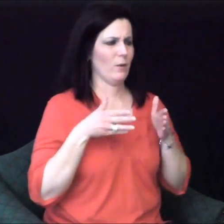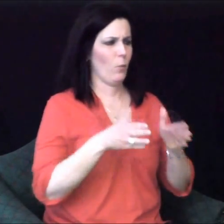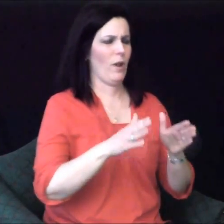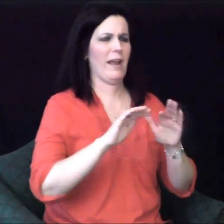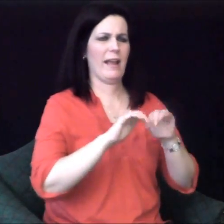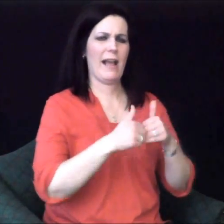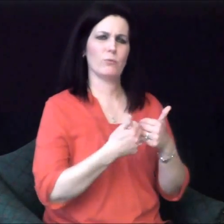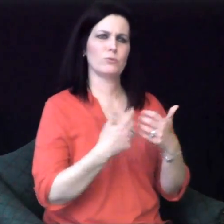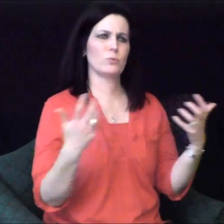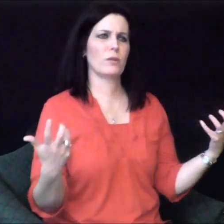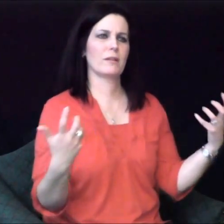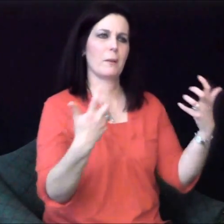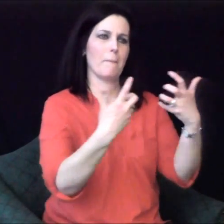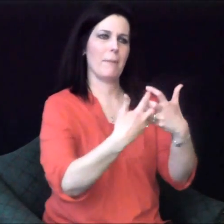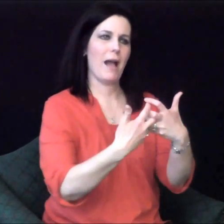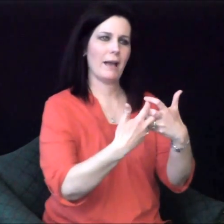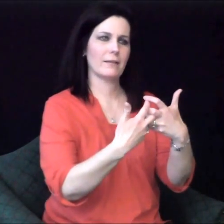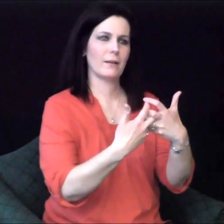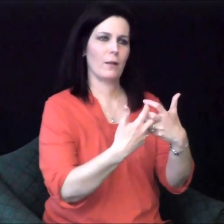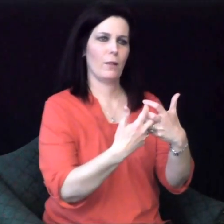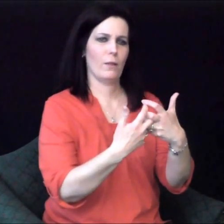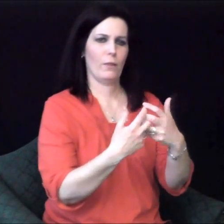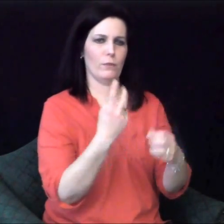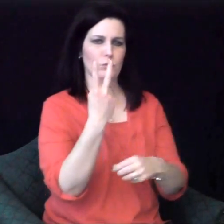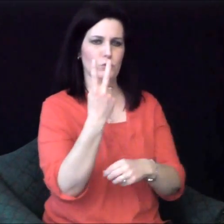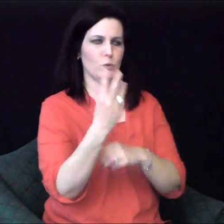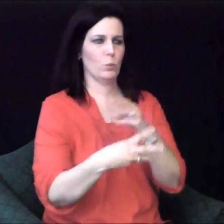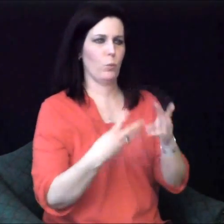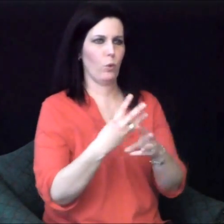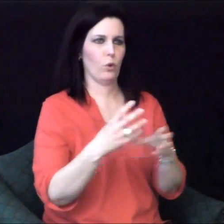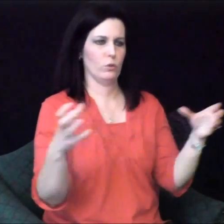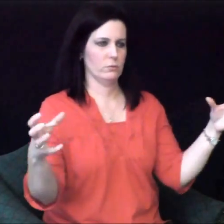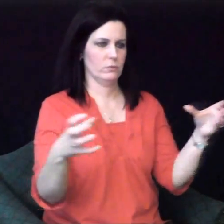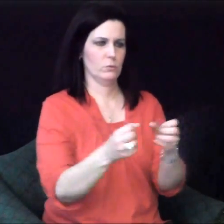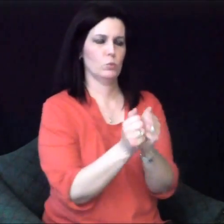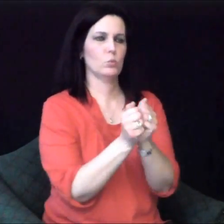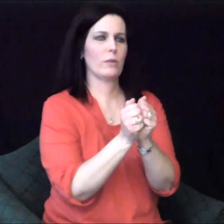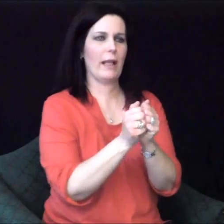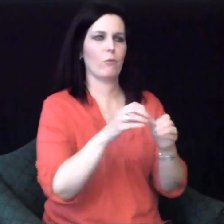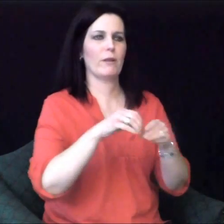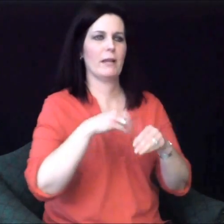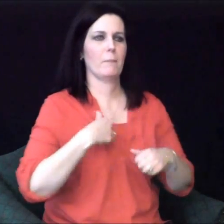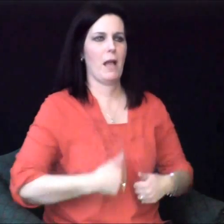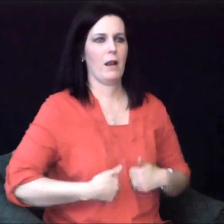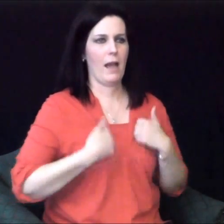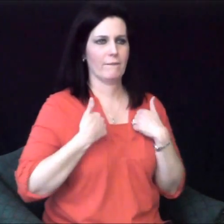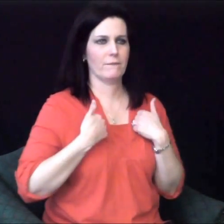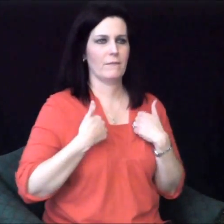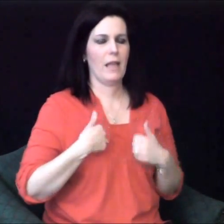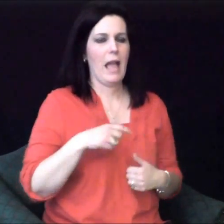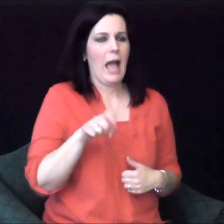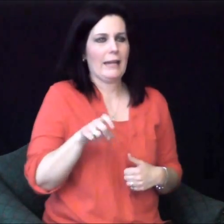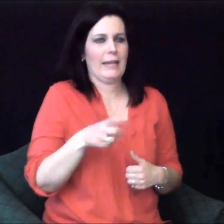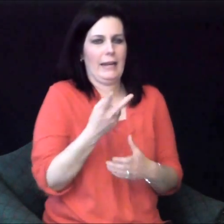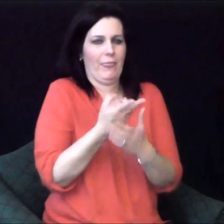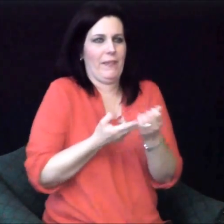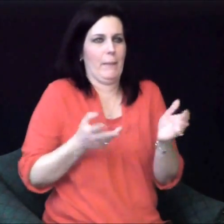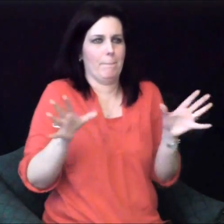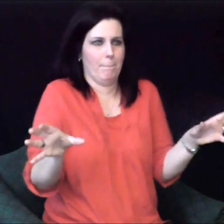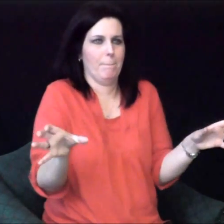I had to find a way how to combine the two worlds together in my life. I needed